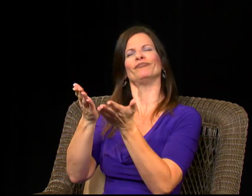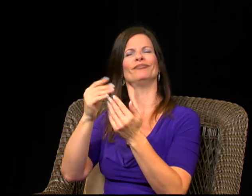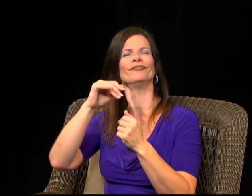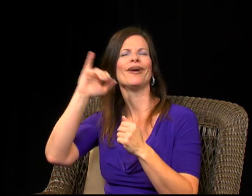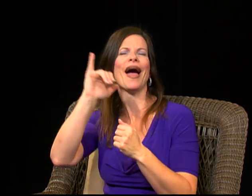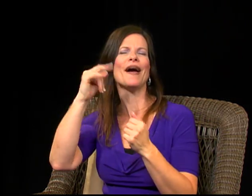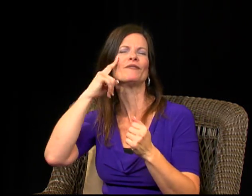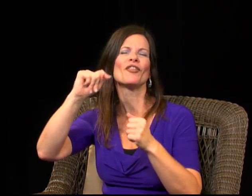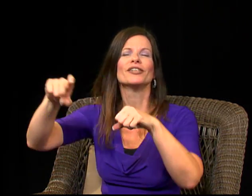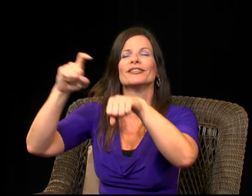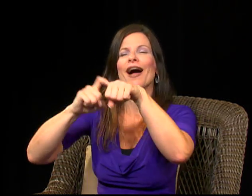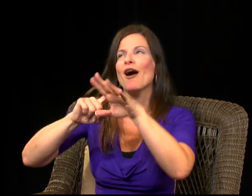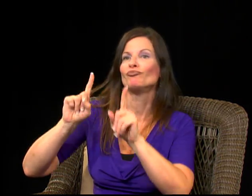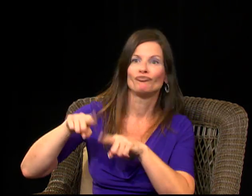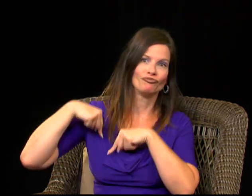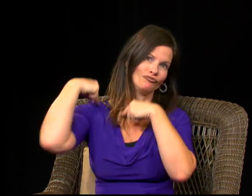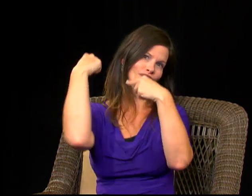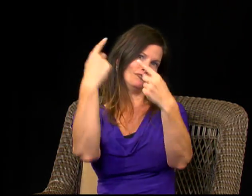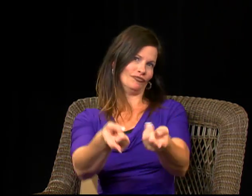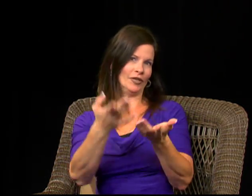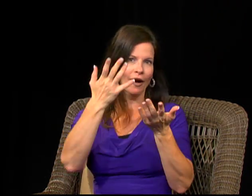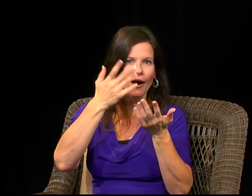follow the motto of I can. So,